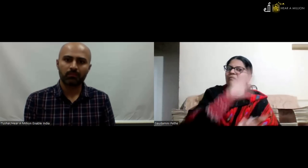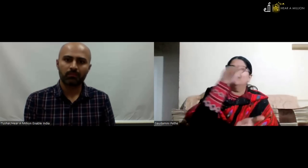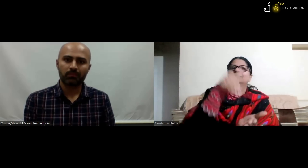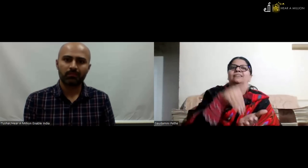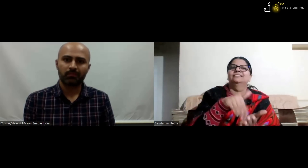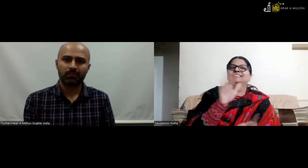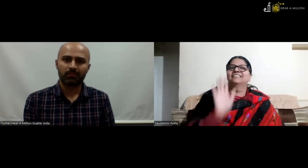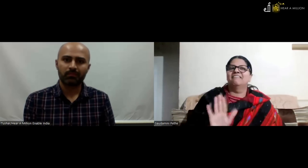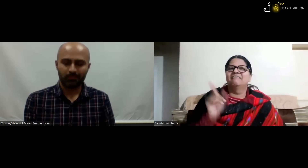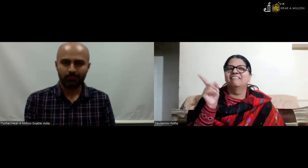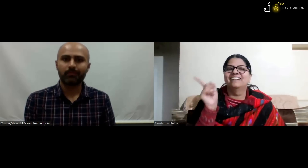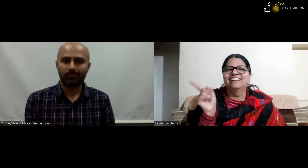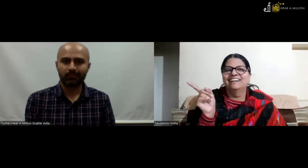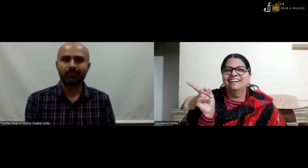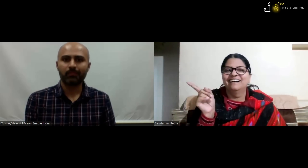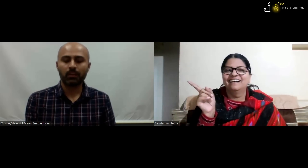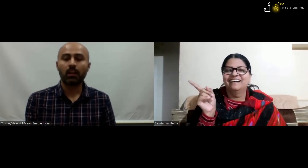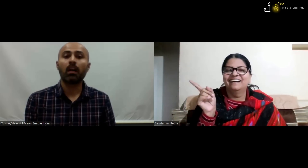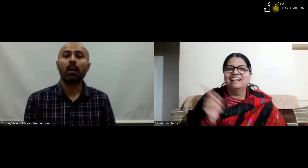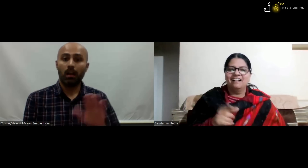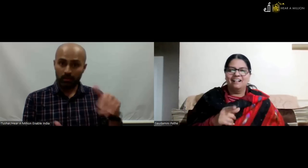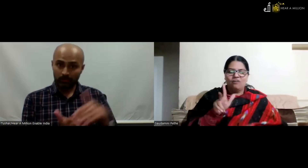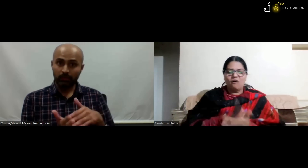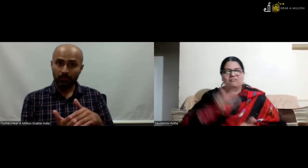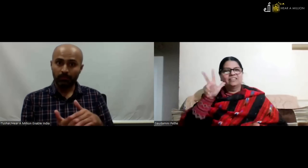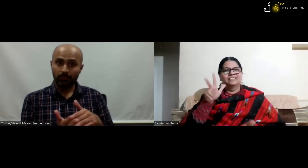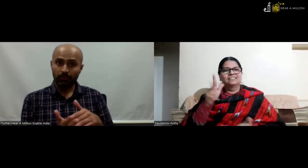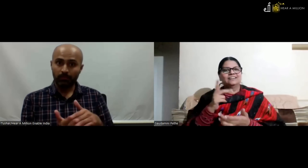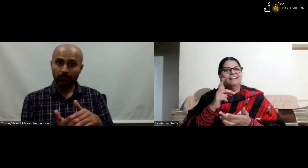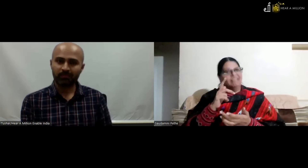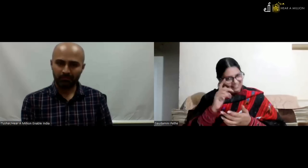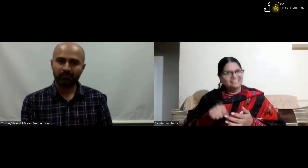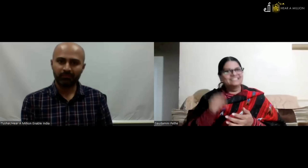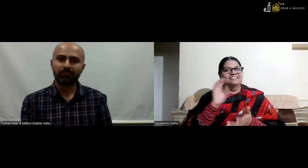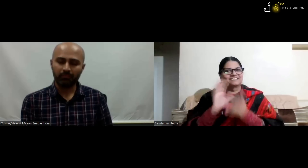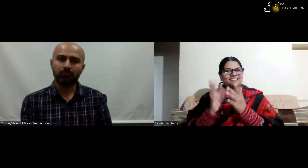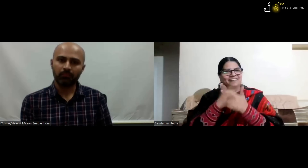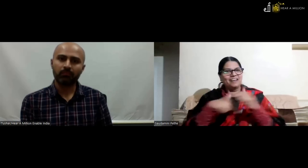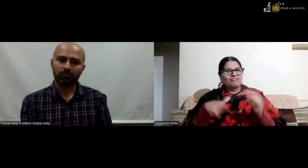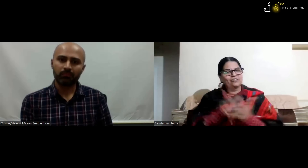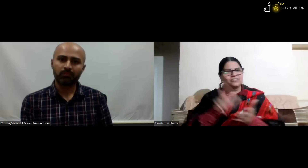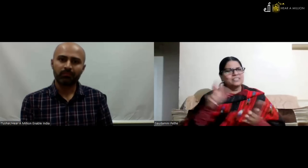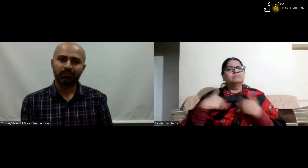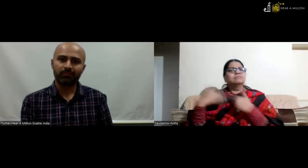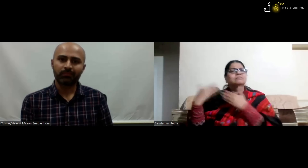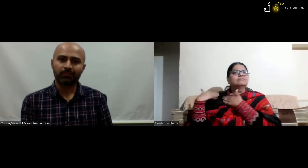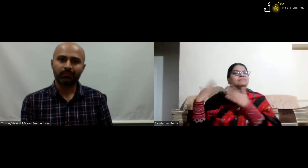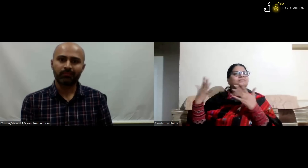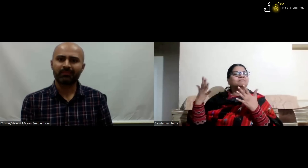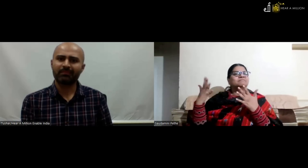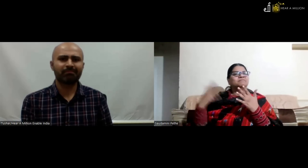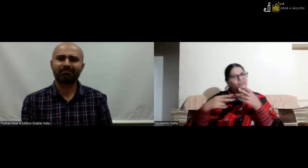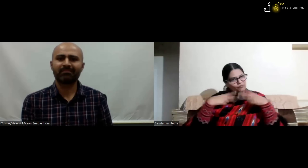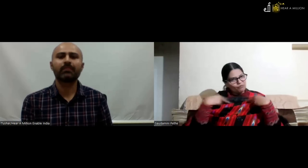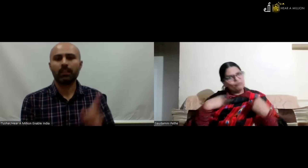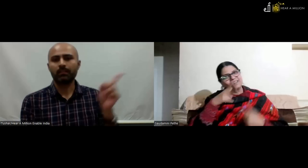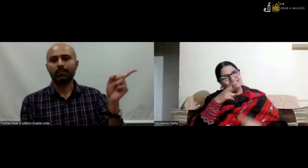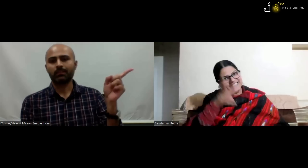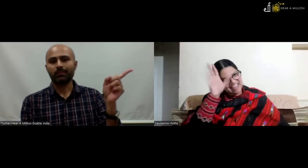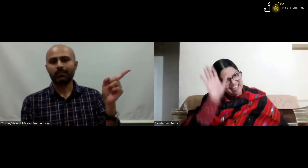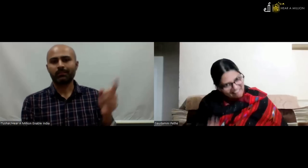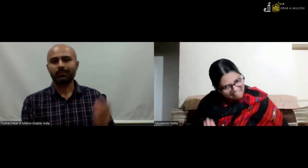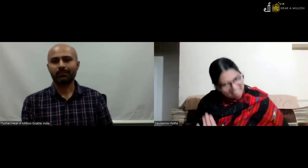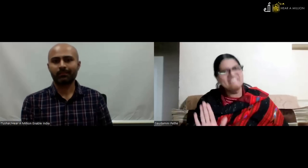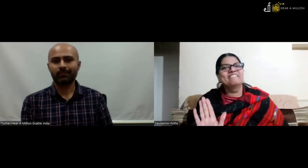can decide. Likewise, ISLRTC, so they are the autonomous body. So for